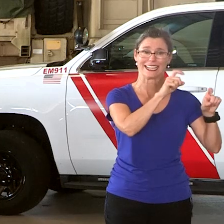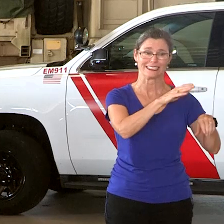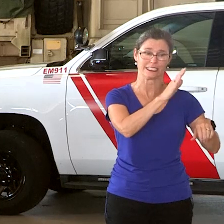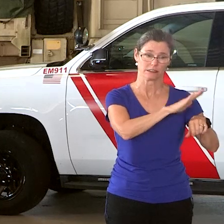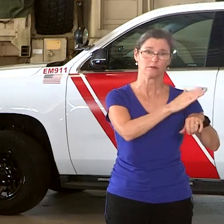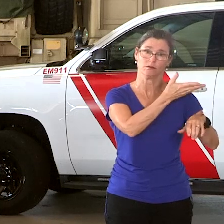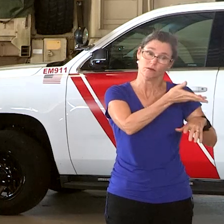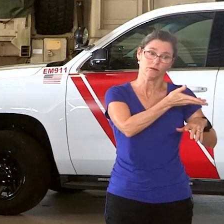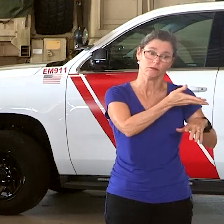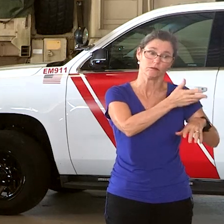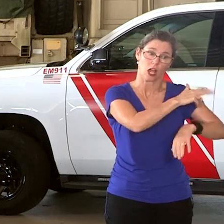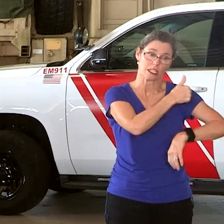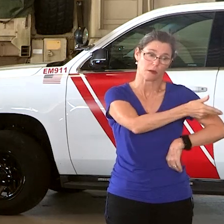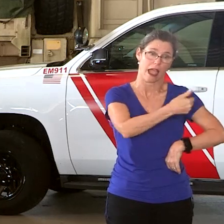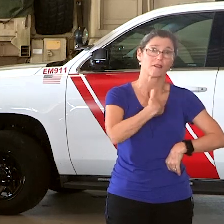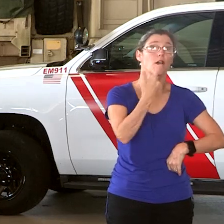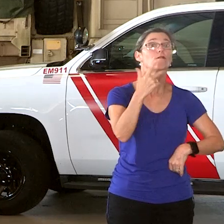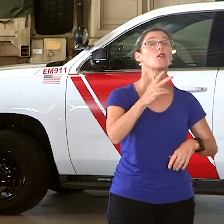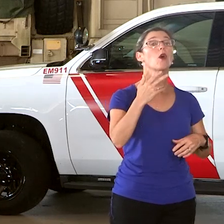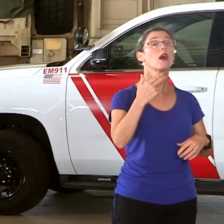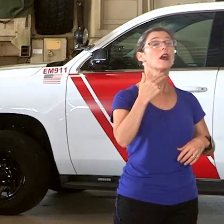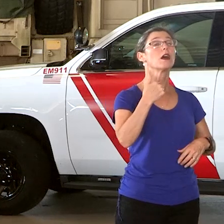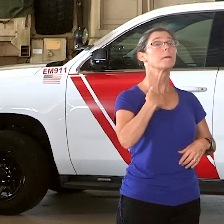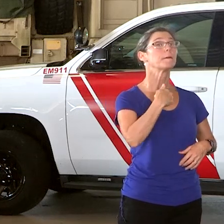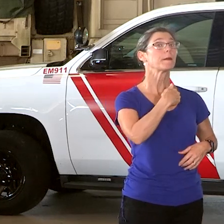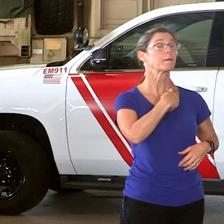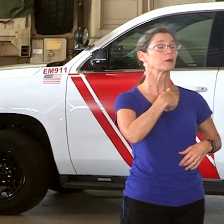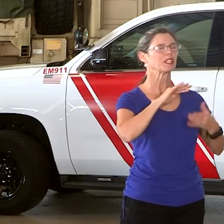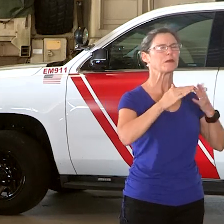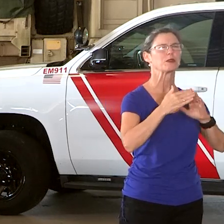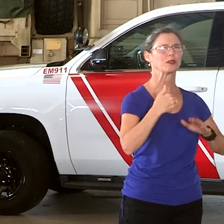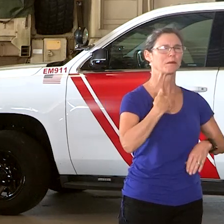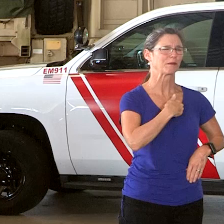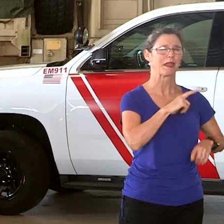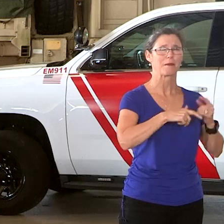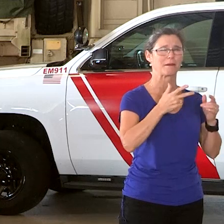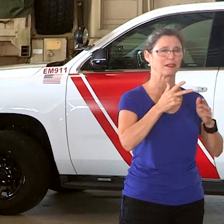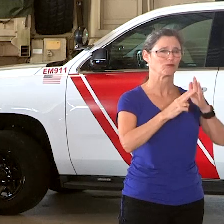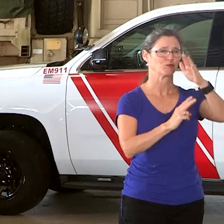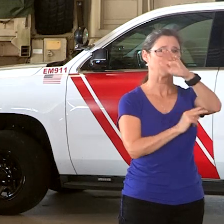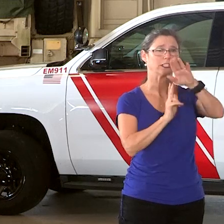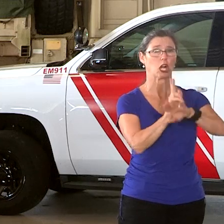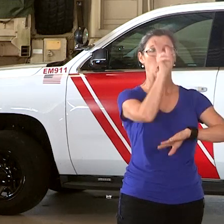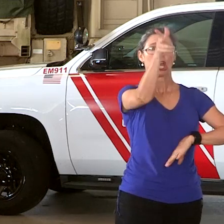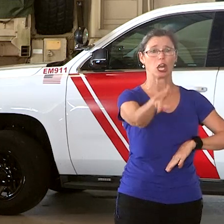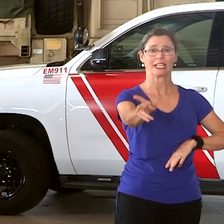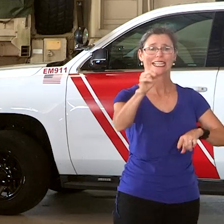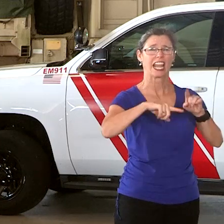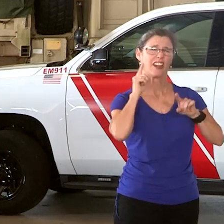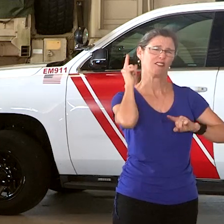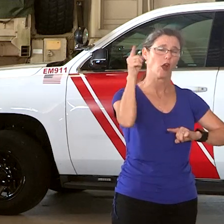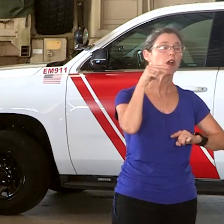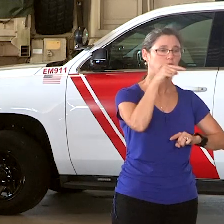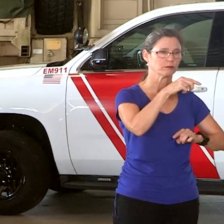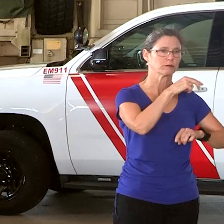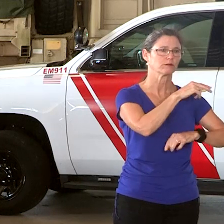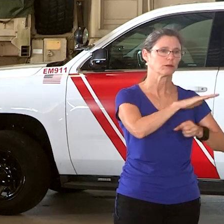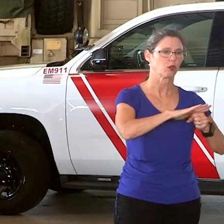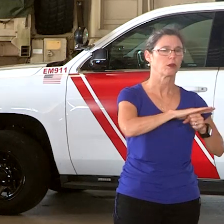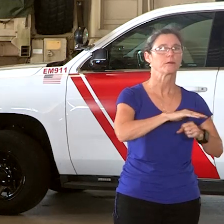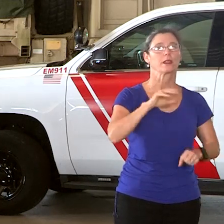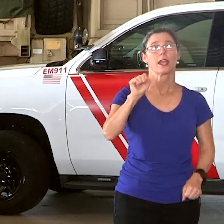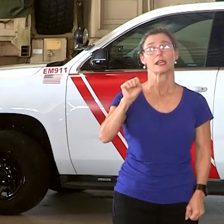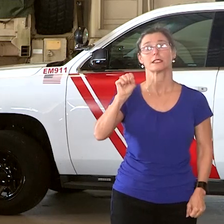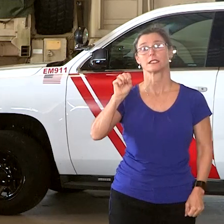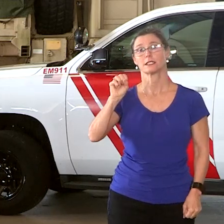site for members of the community that may not be able to make it across the river. SWLA has their site that is going to